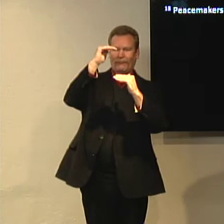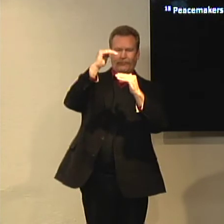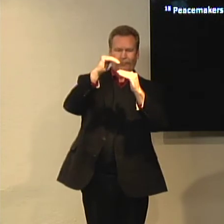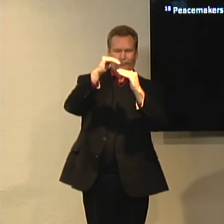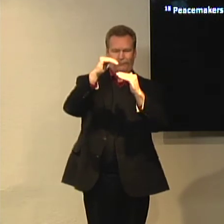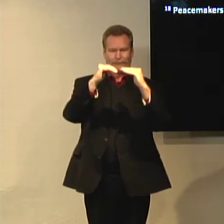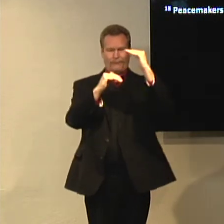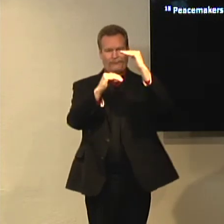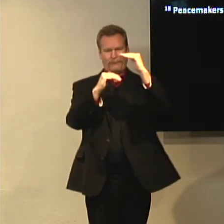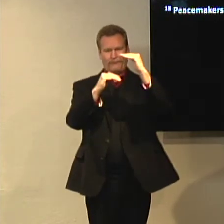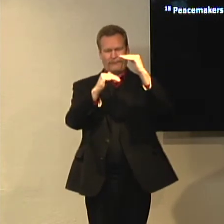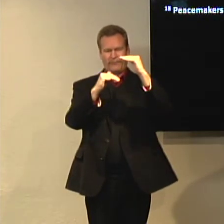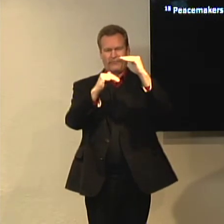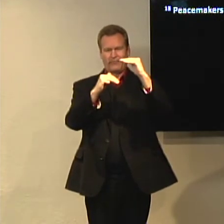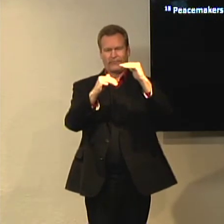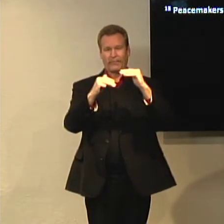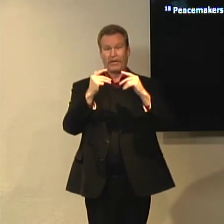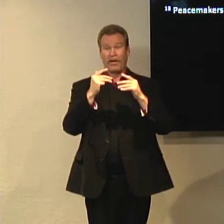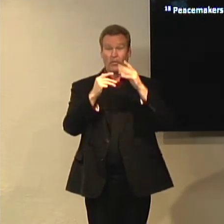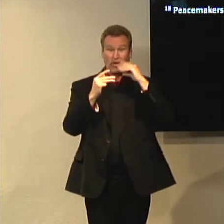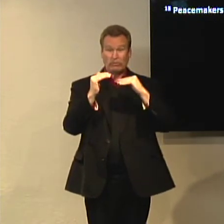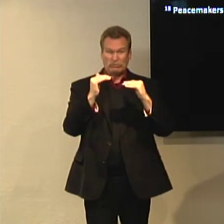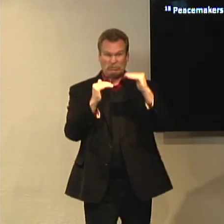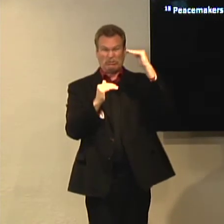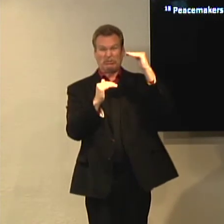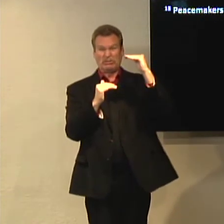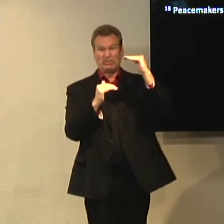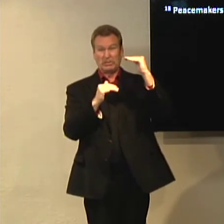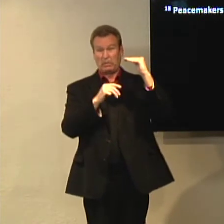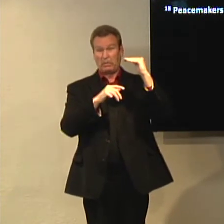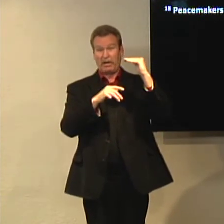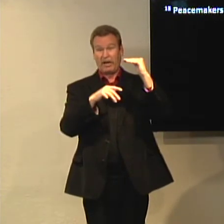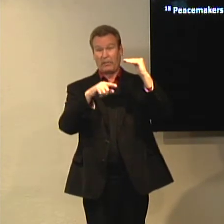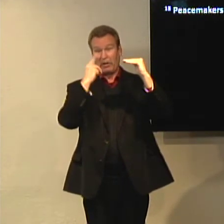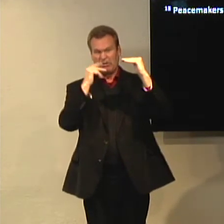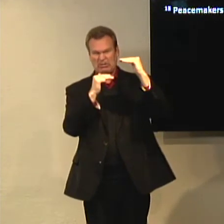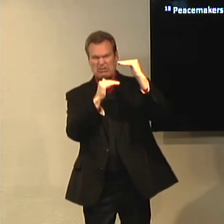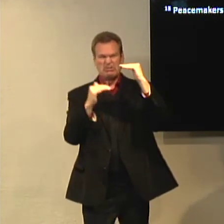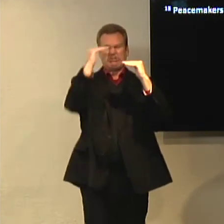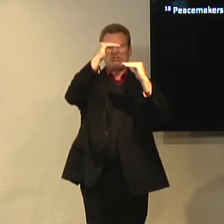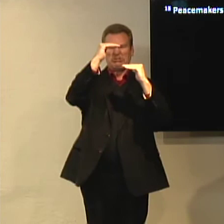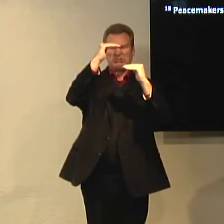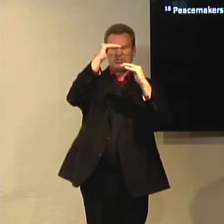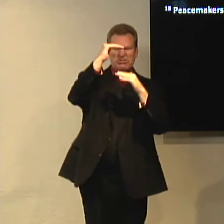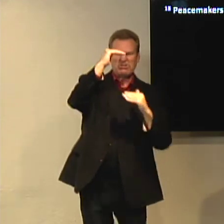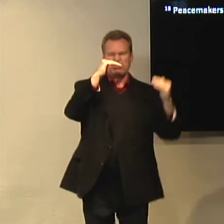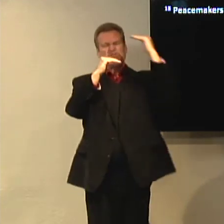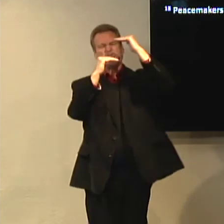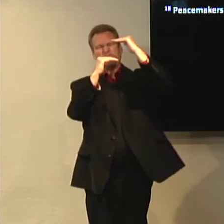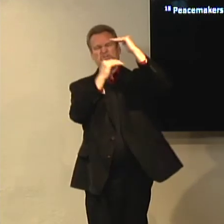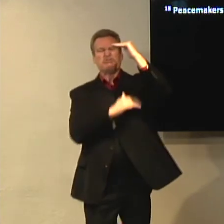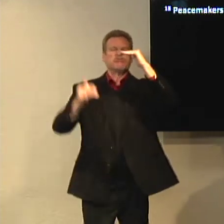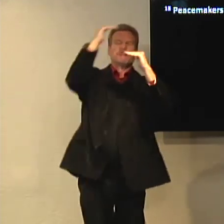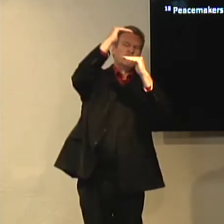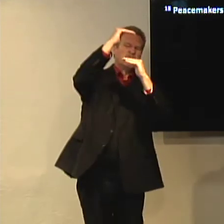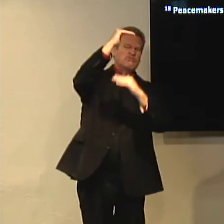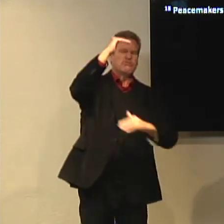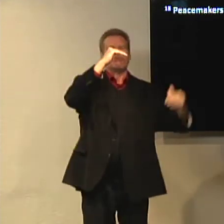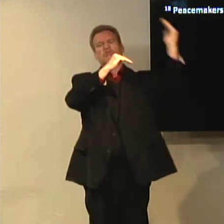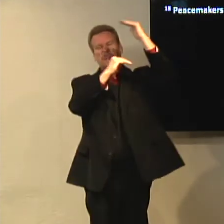White, black and white, not just sort of, no, one's not better than the other, because there's all this one-upmanship. I'm